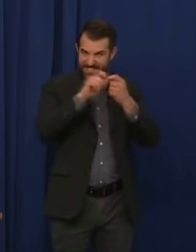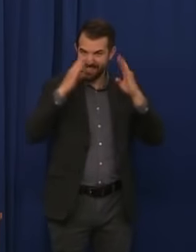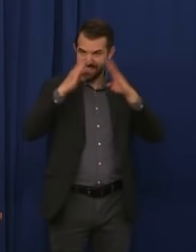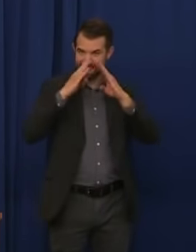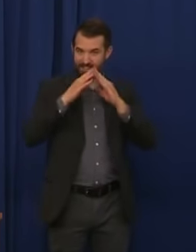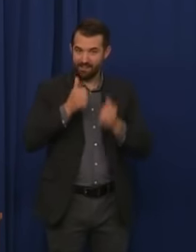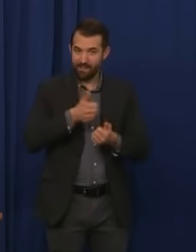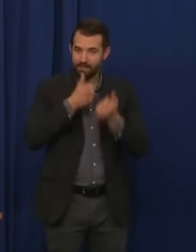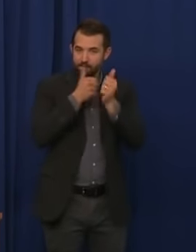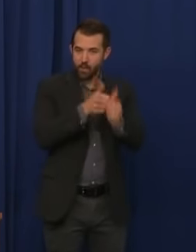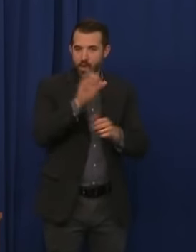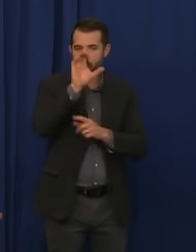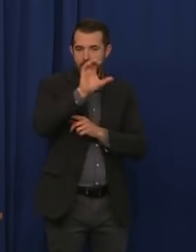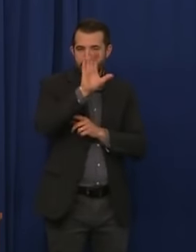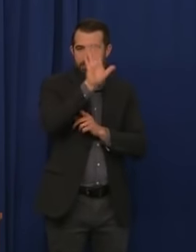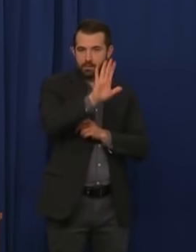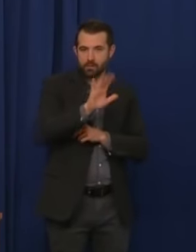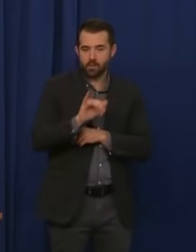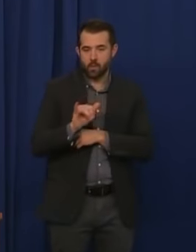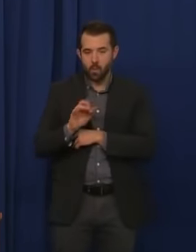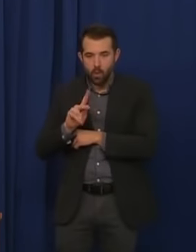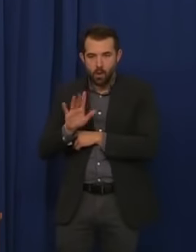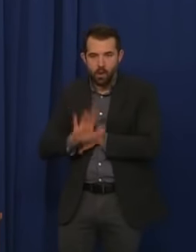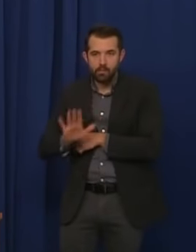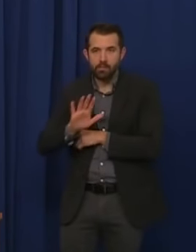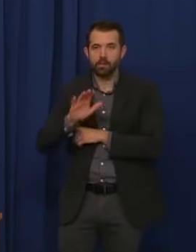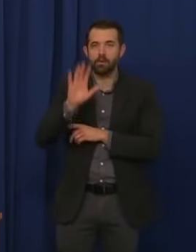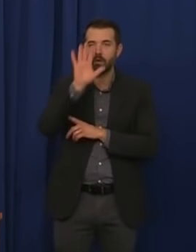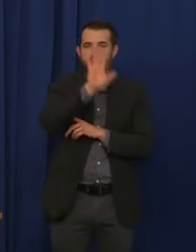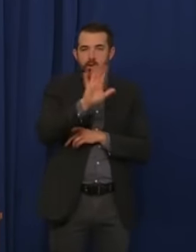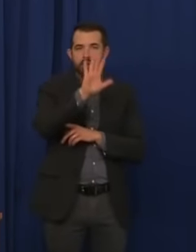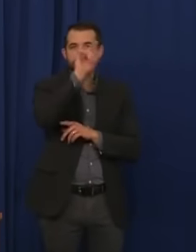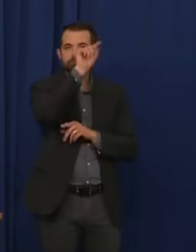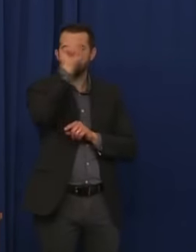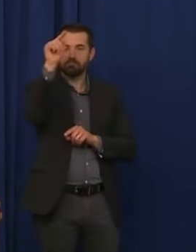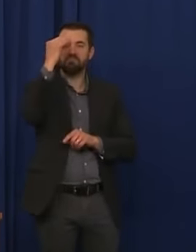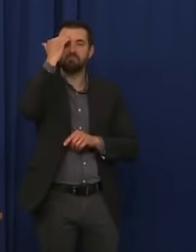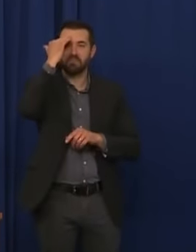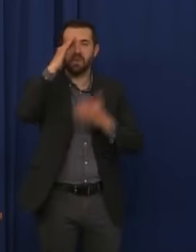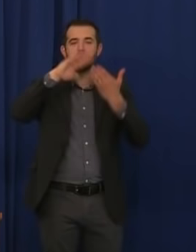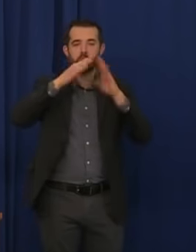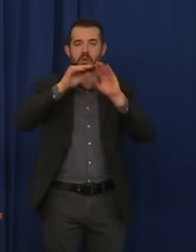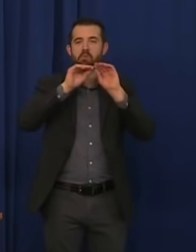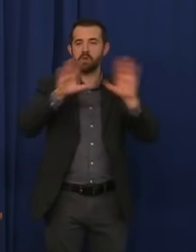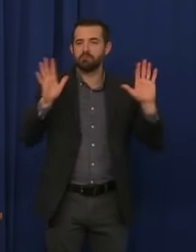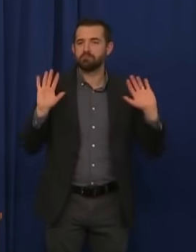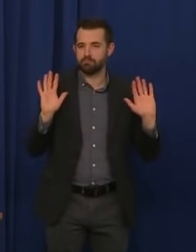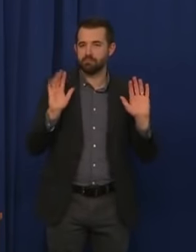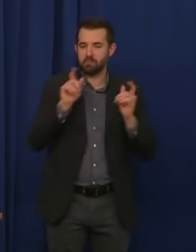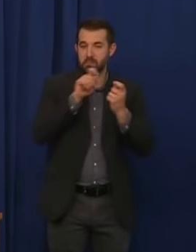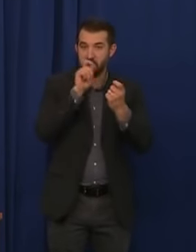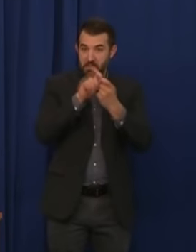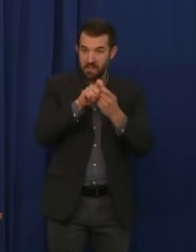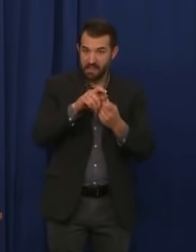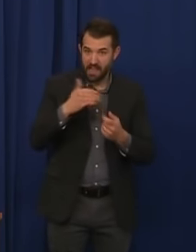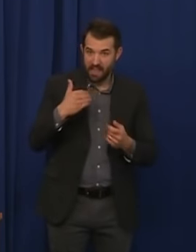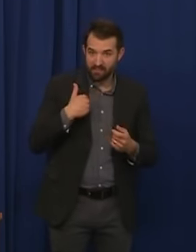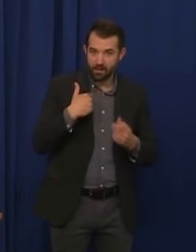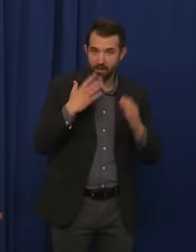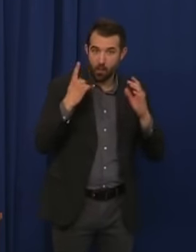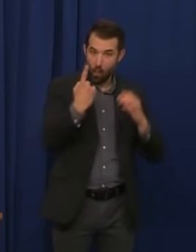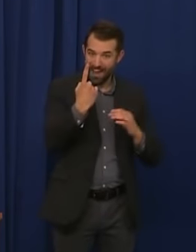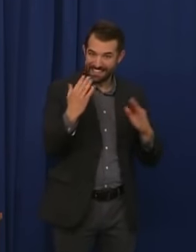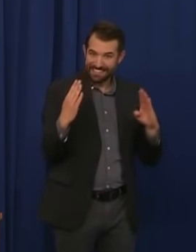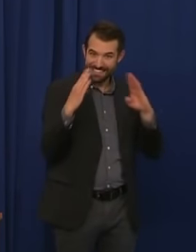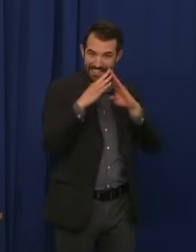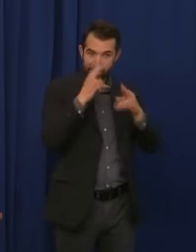know there is community transmission, the presence or absence of the virus in any one town should not determine the